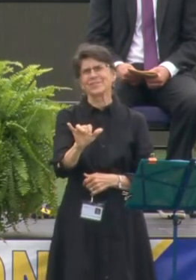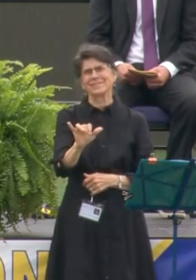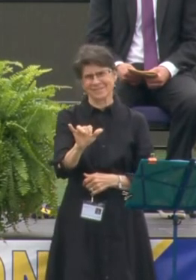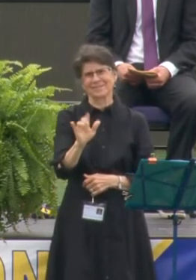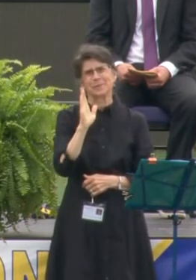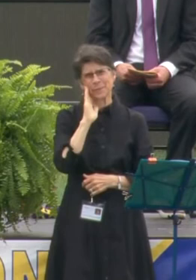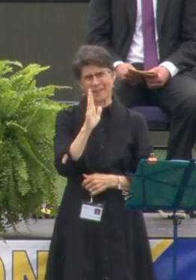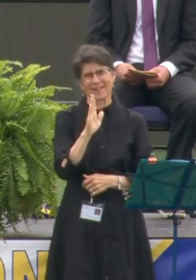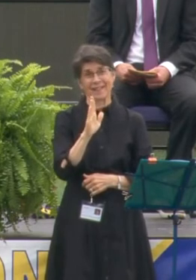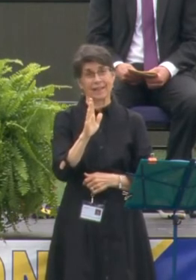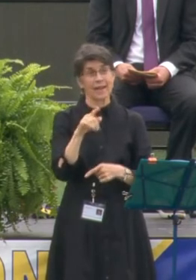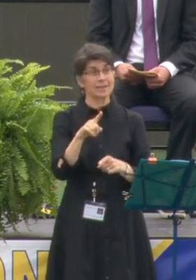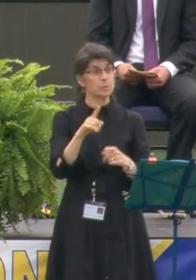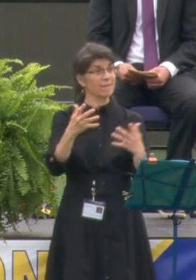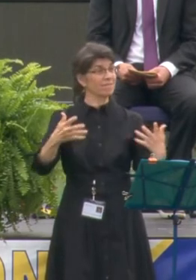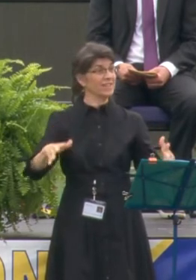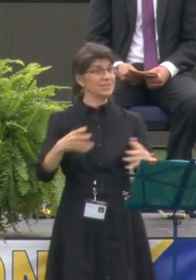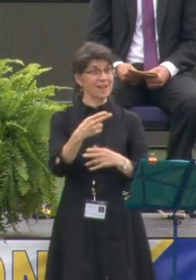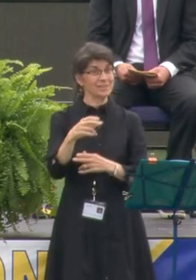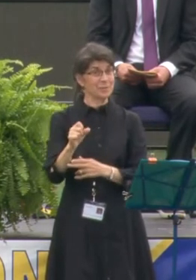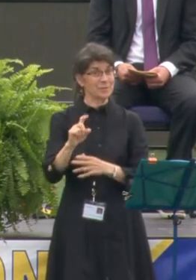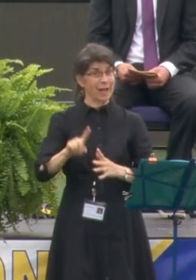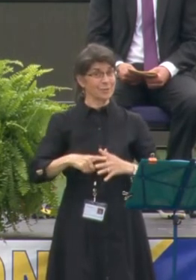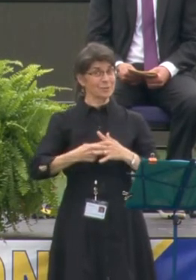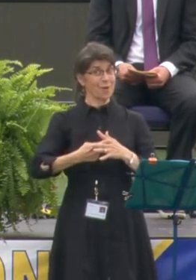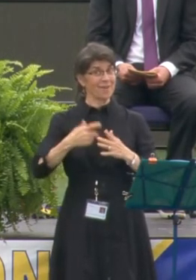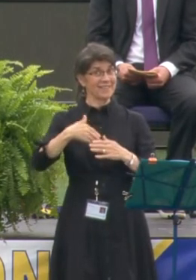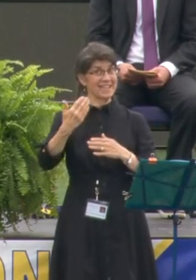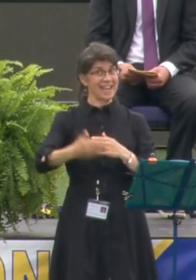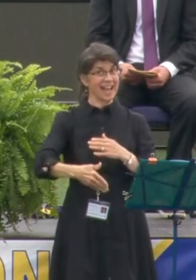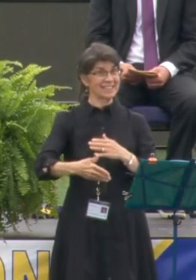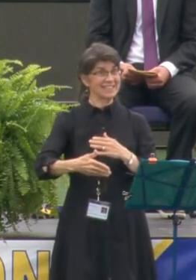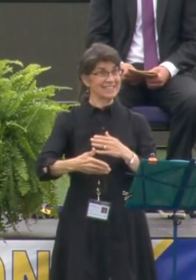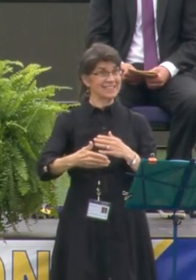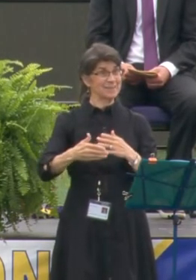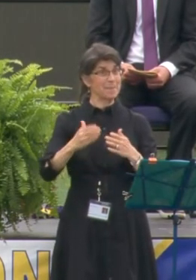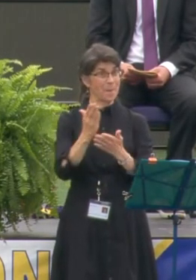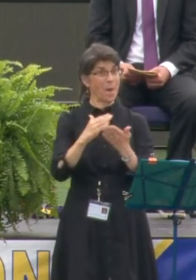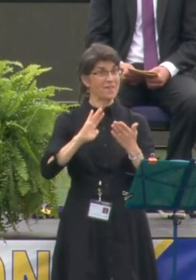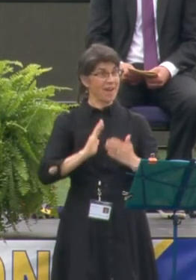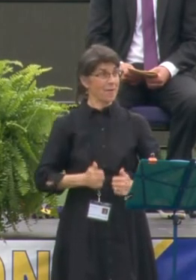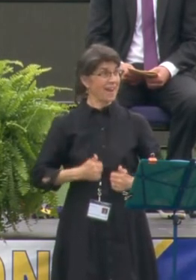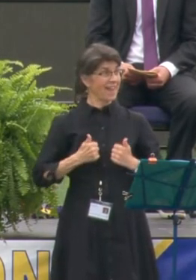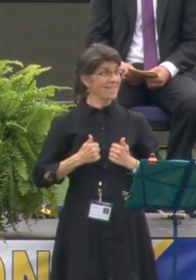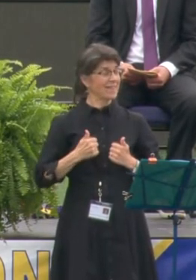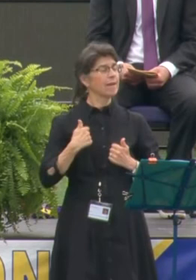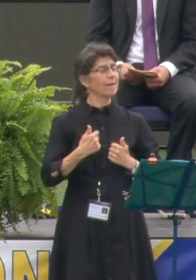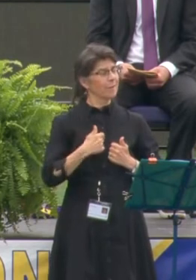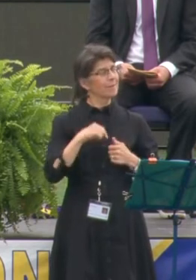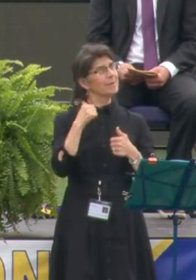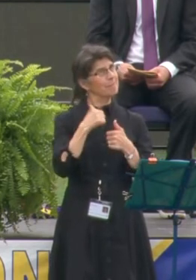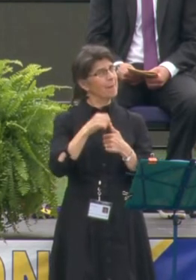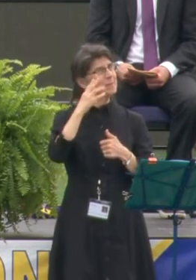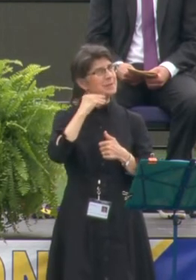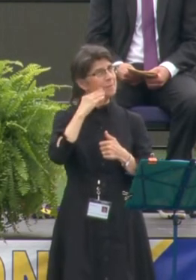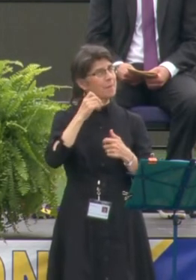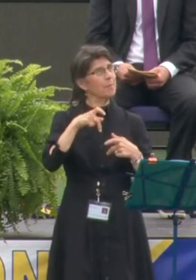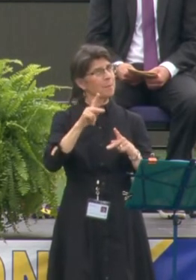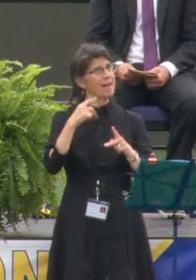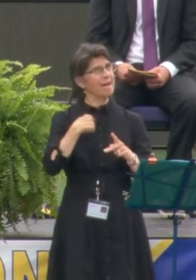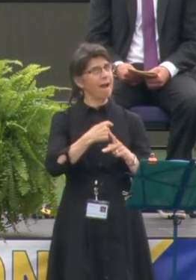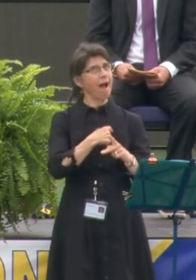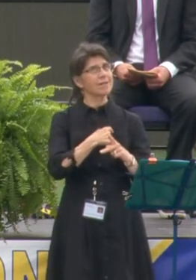As we close this chapter of high school and begin the next, we are left with experiences that have allowed us to tackle every setback